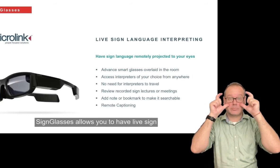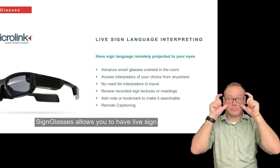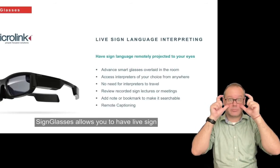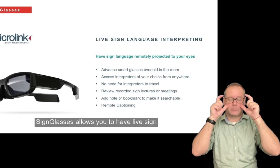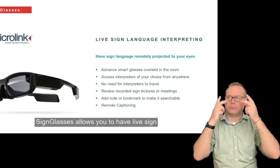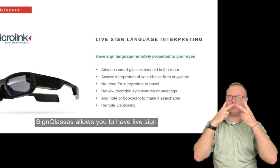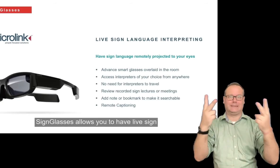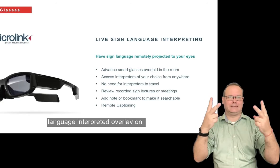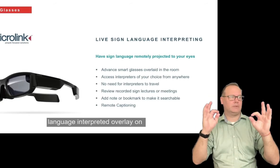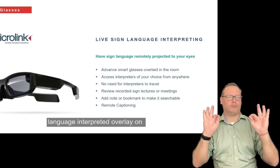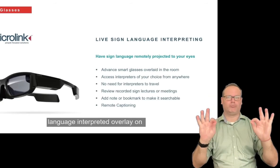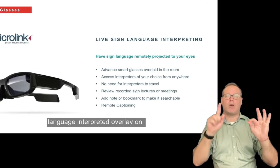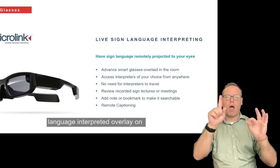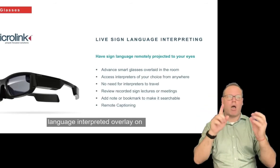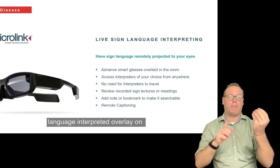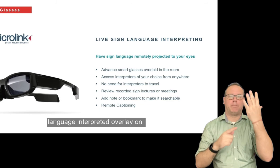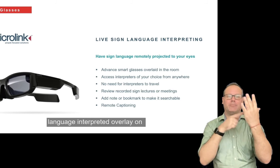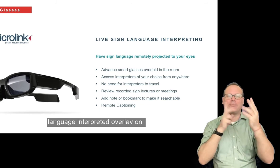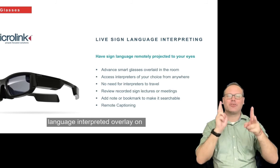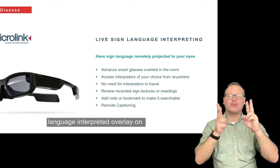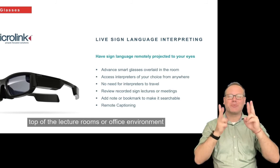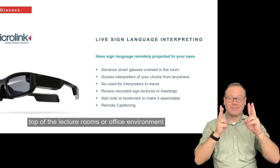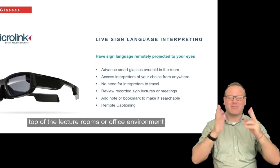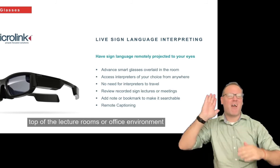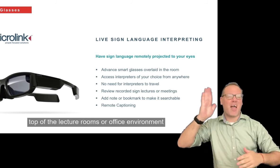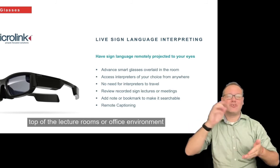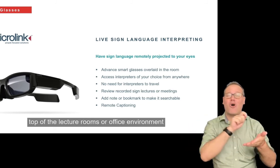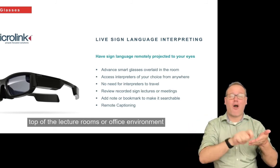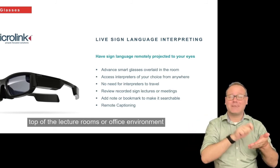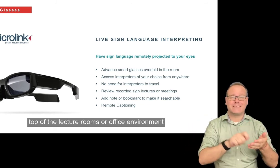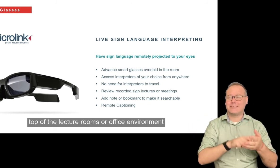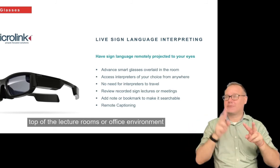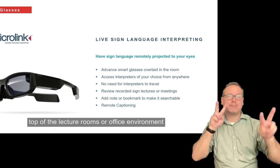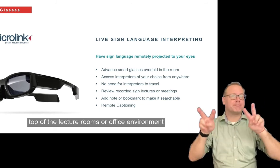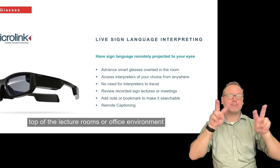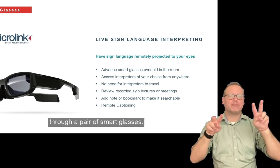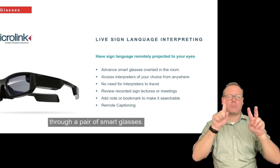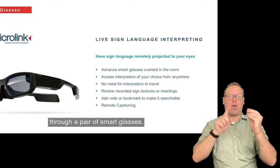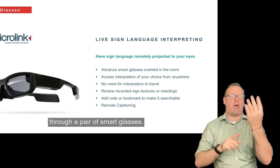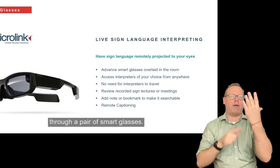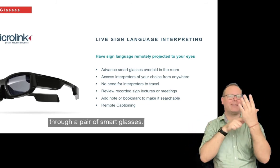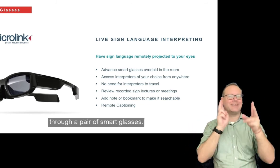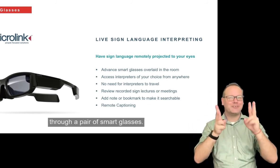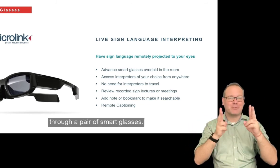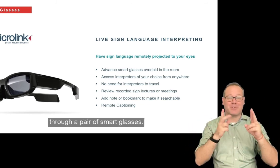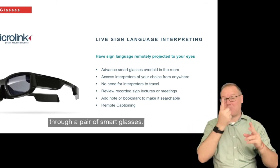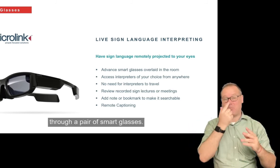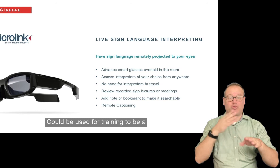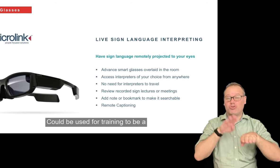have live sign language interpreted overlay on top of the lecture rooms or office environment through a pair of smart glasses. Could be used